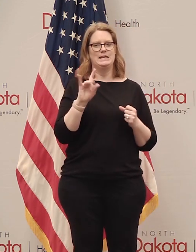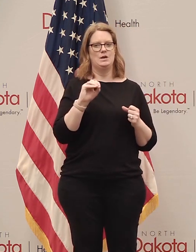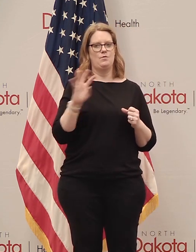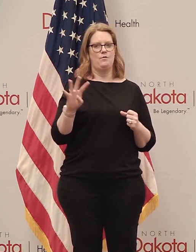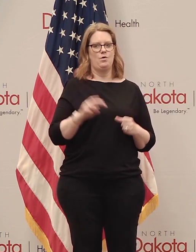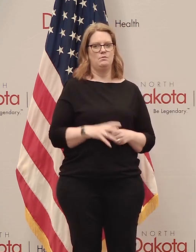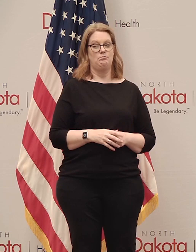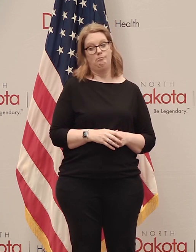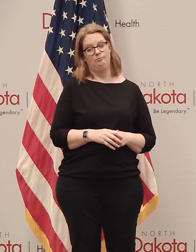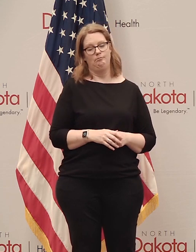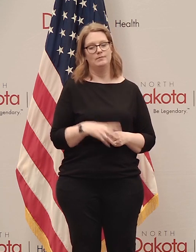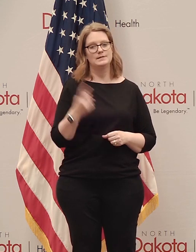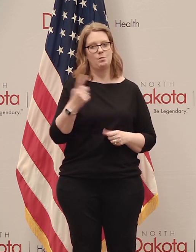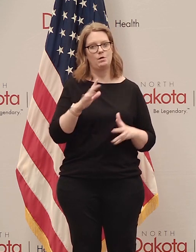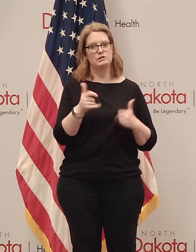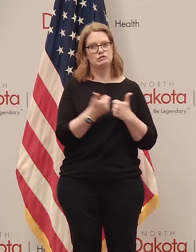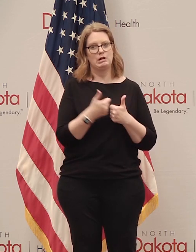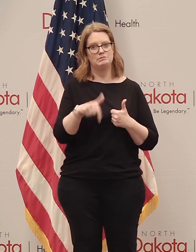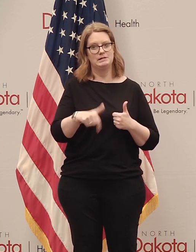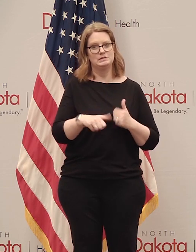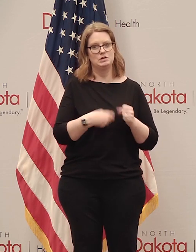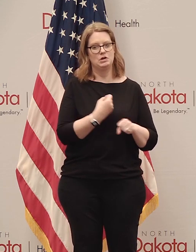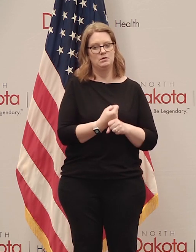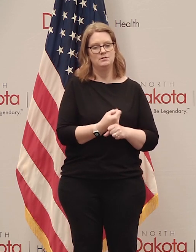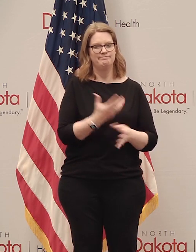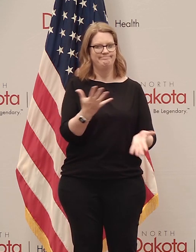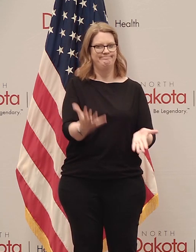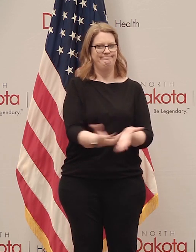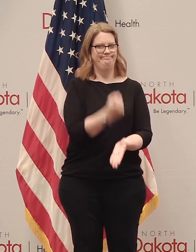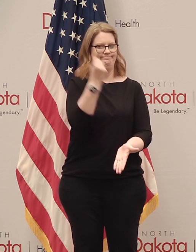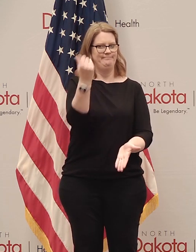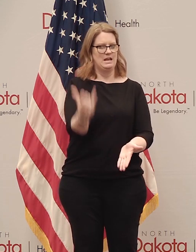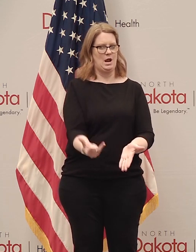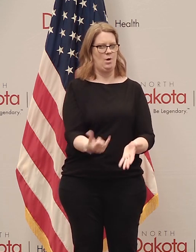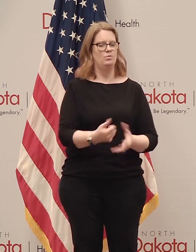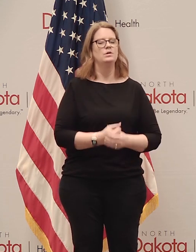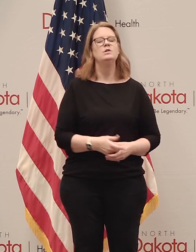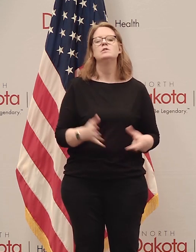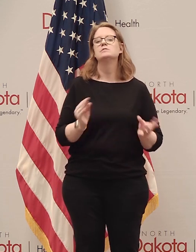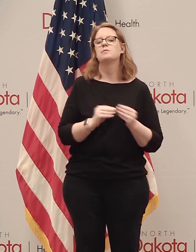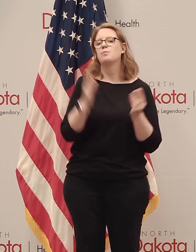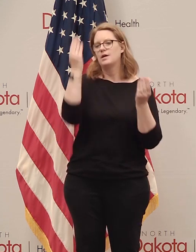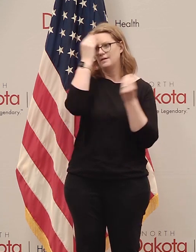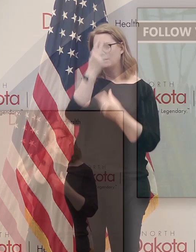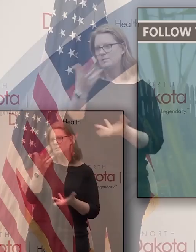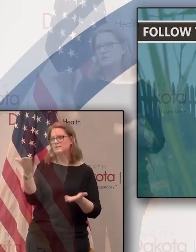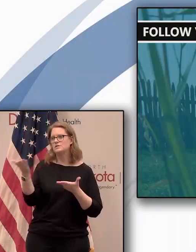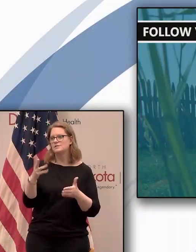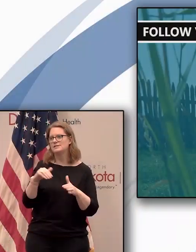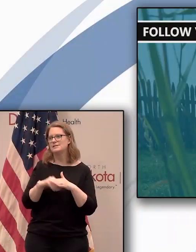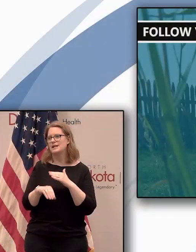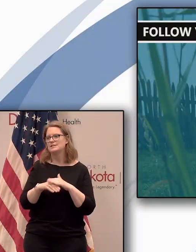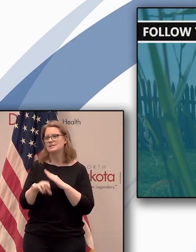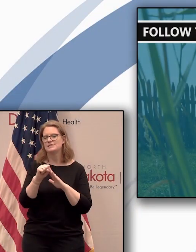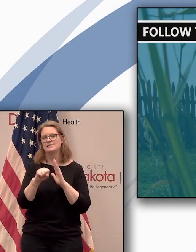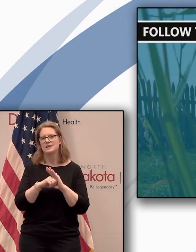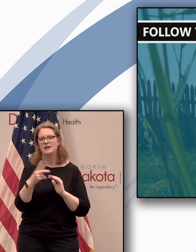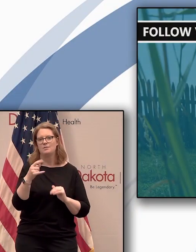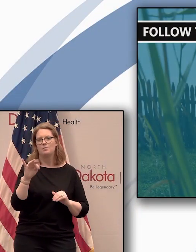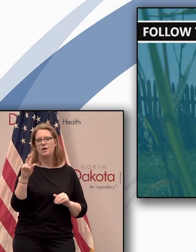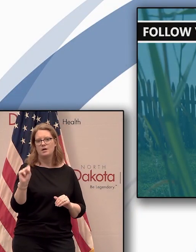1804. So if somebody wants to challenge that this year, this is the time to do it. But again, for more information about services and access at our state parks,